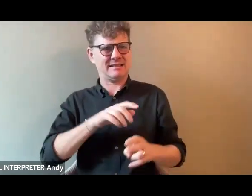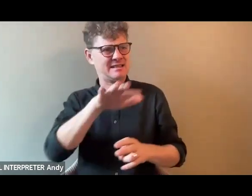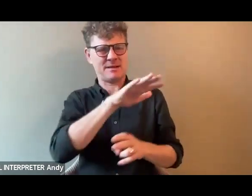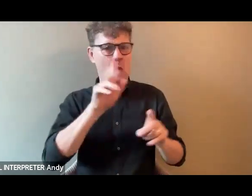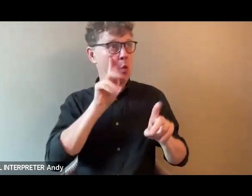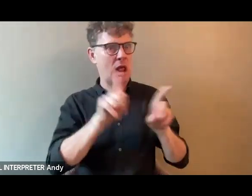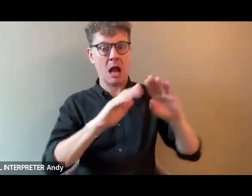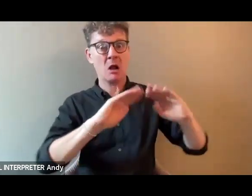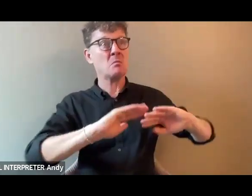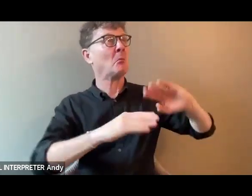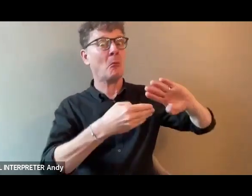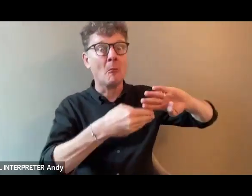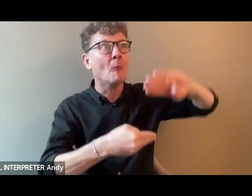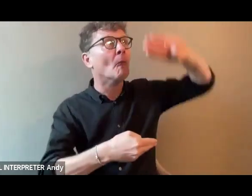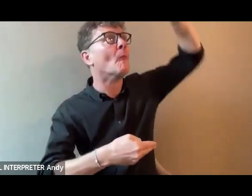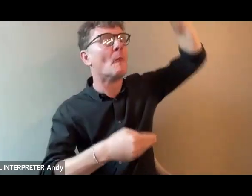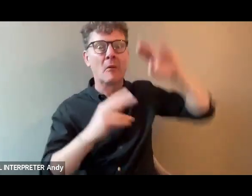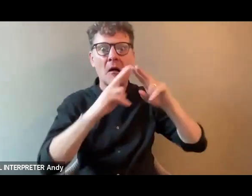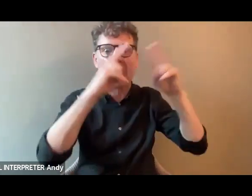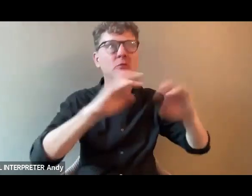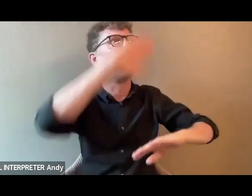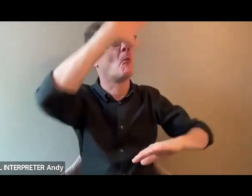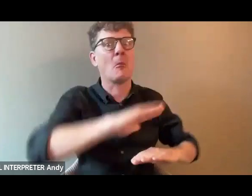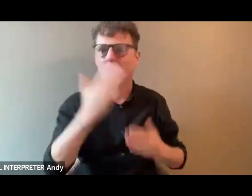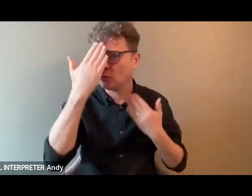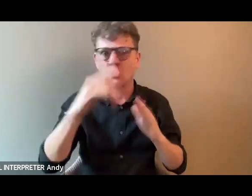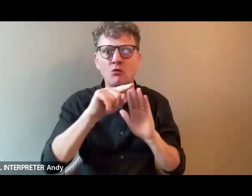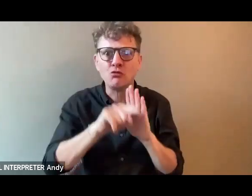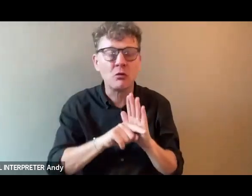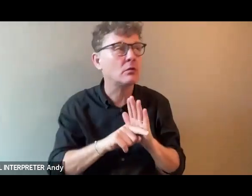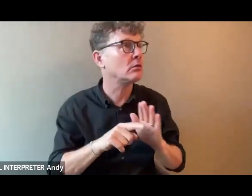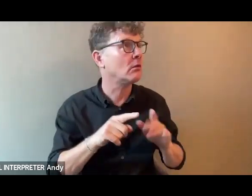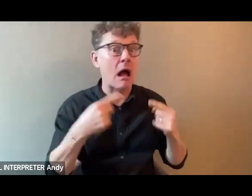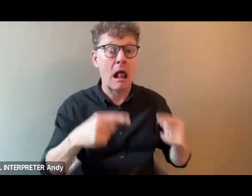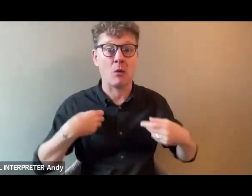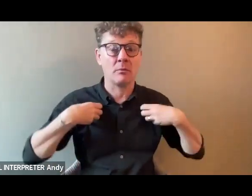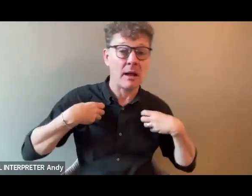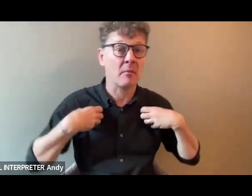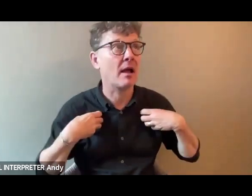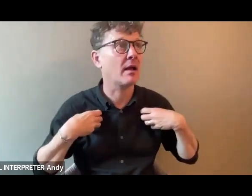castle. You don't know how to go in, you don't know what the rules are, you don't know if you're allowed to bring your backpack or if you're allowed to use a pen,